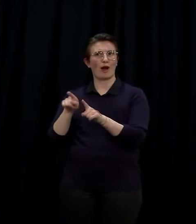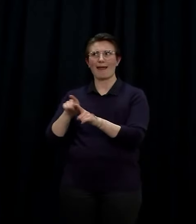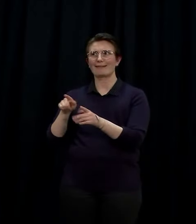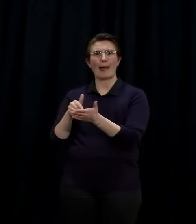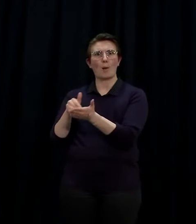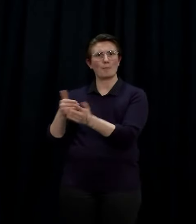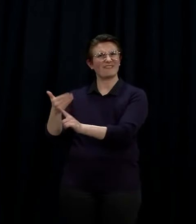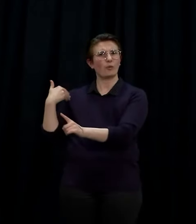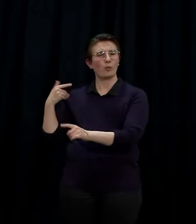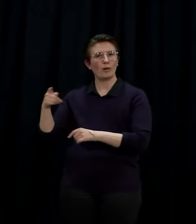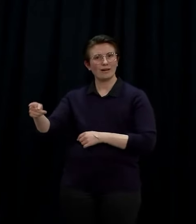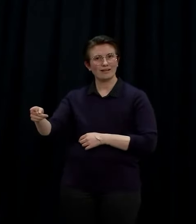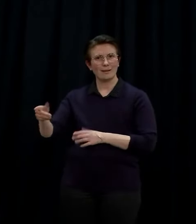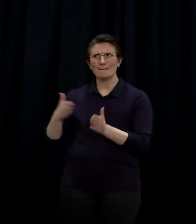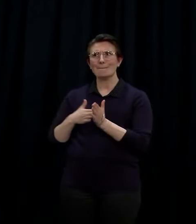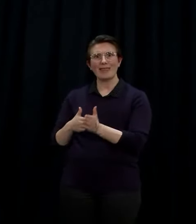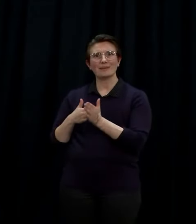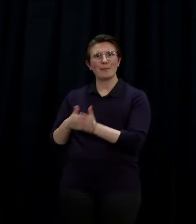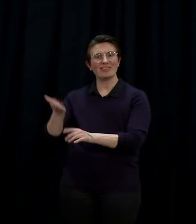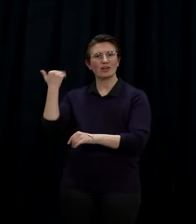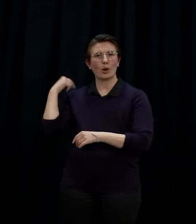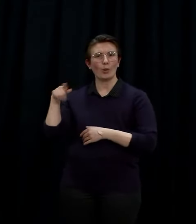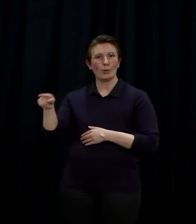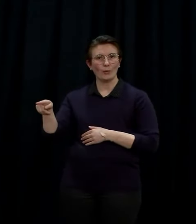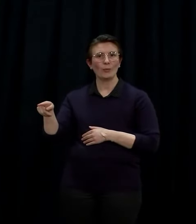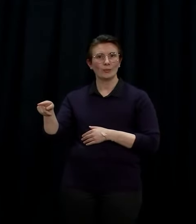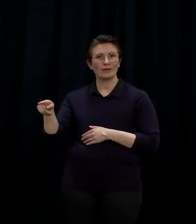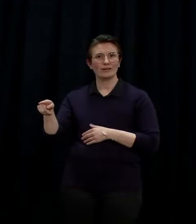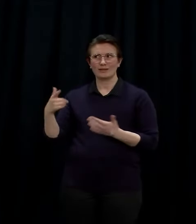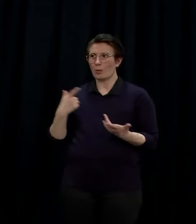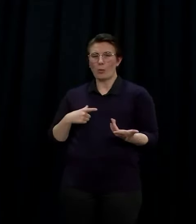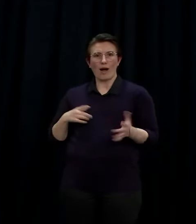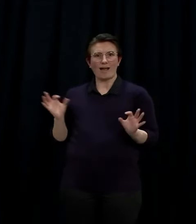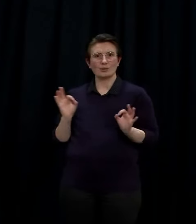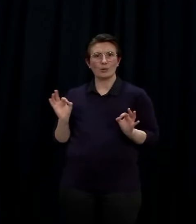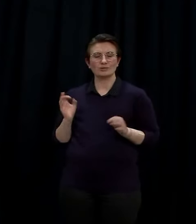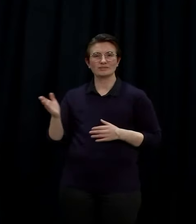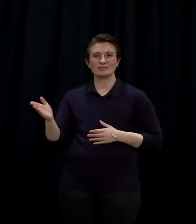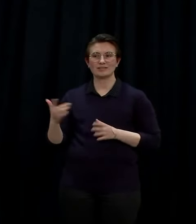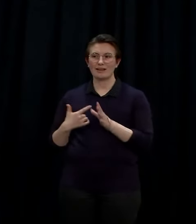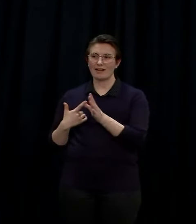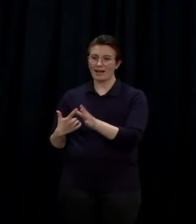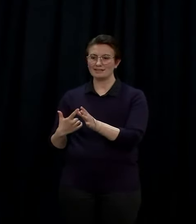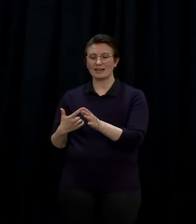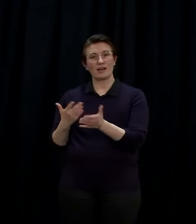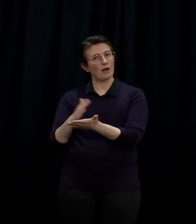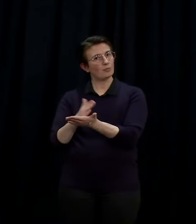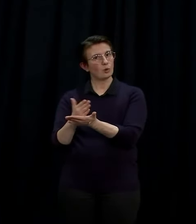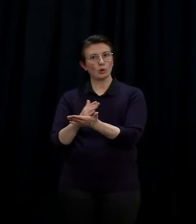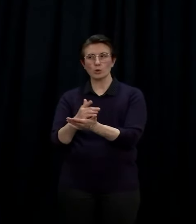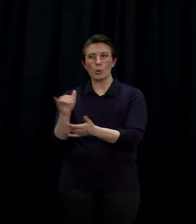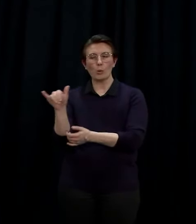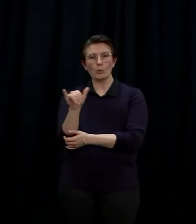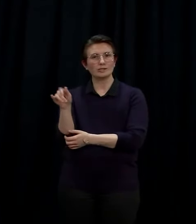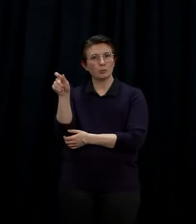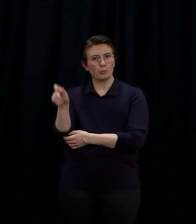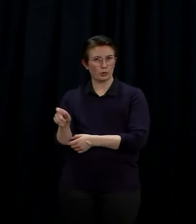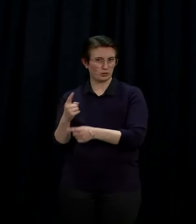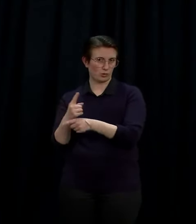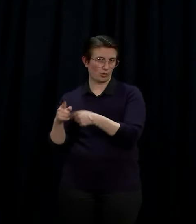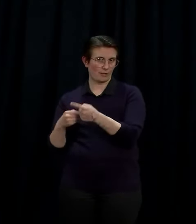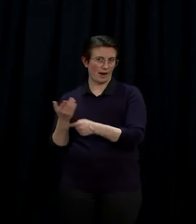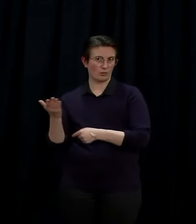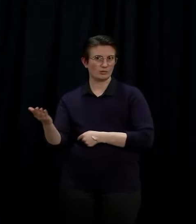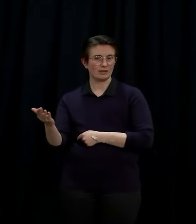this stage whether or not you're referring to someone who didn't have a right to travel to New Zealand or simply had a right but was unable to be evacuated. And I'll get a